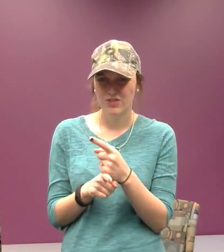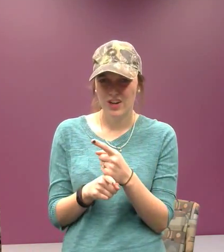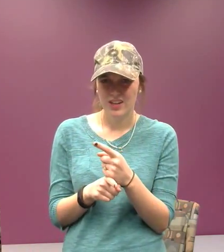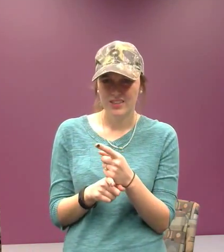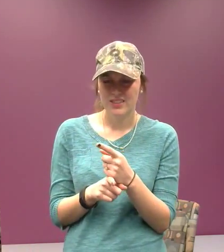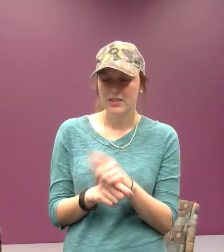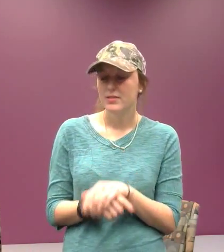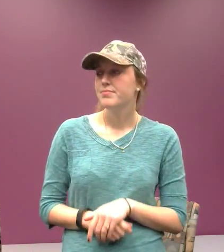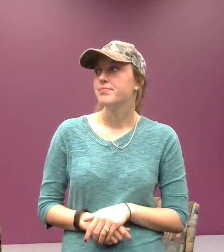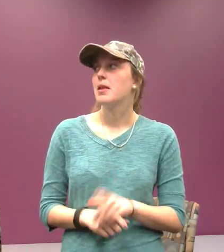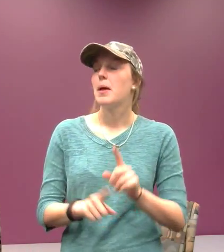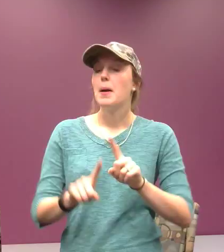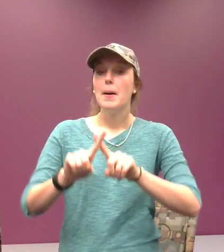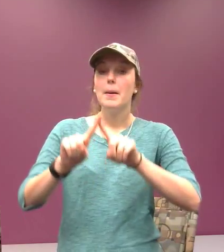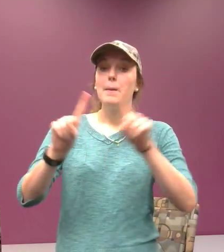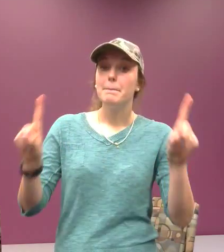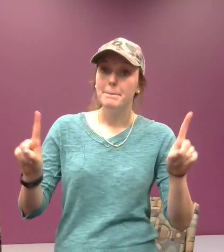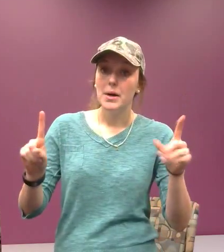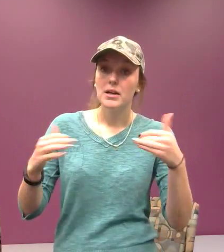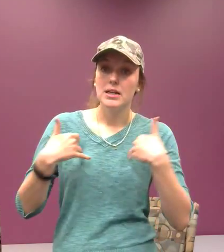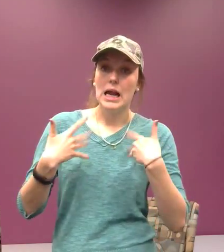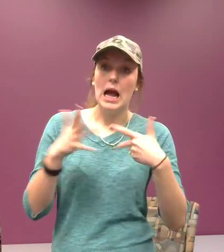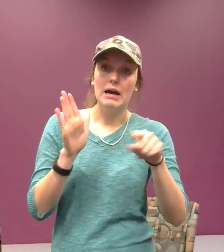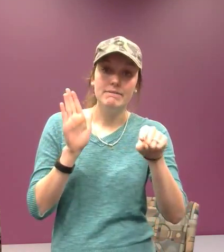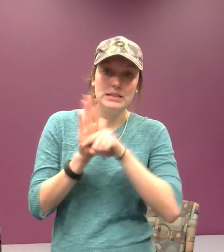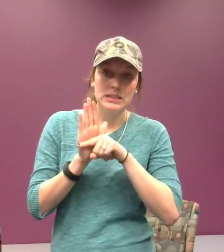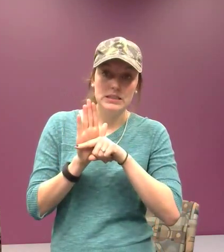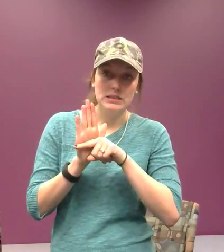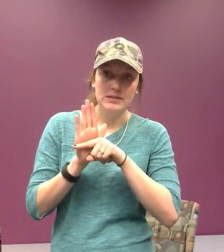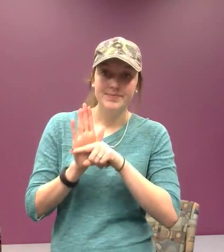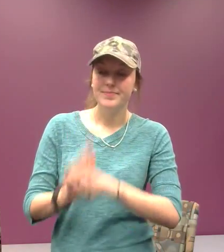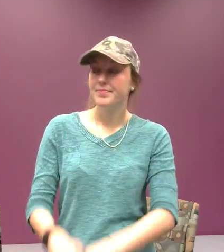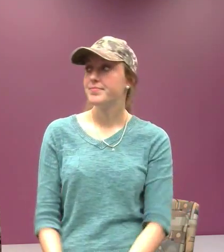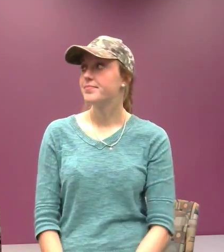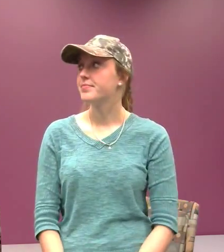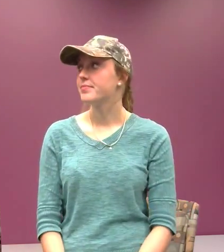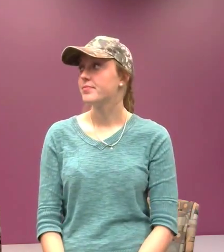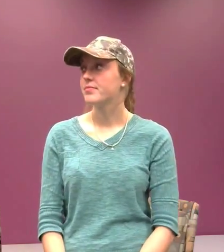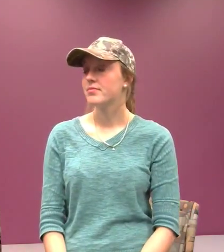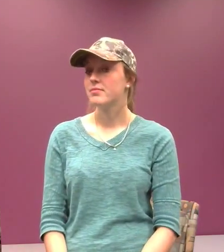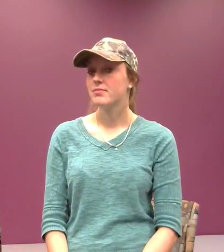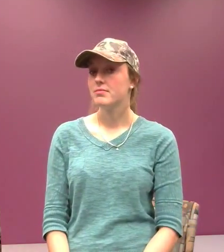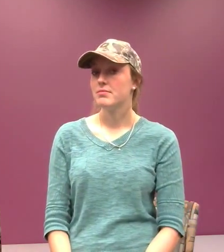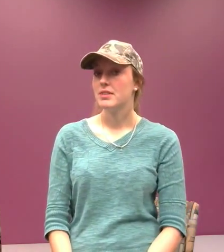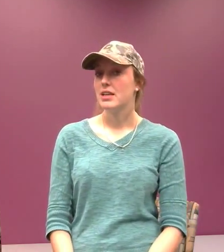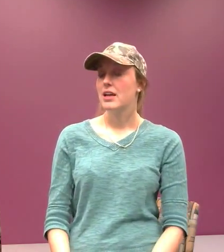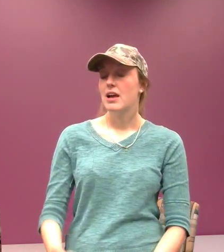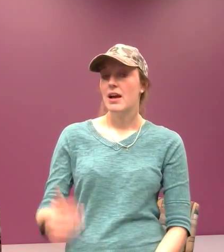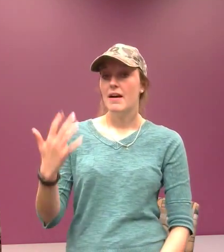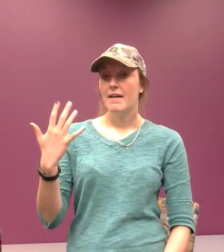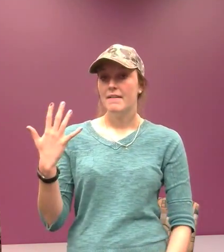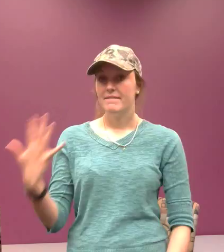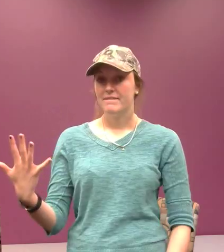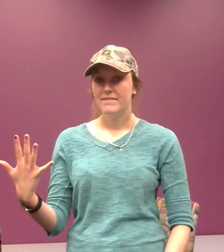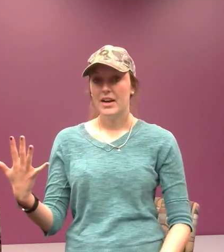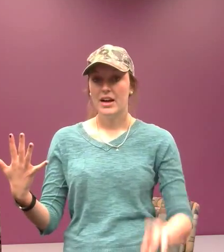But we have a negative here. So one of the 5 or the 3 needs to, 5 or the 8, I'm